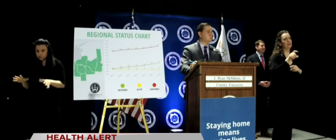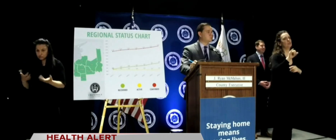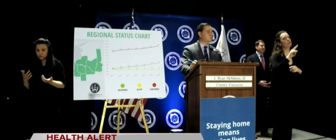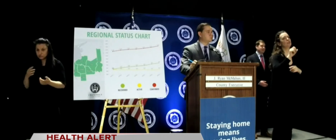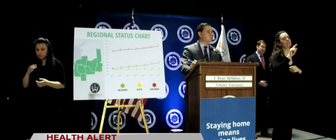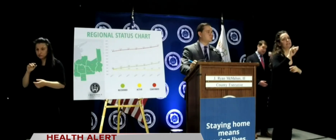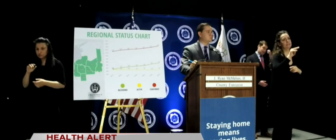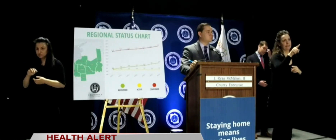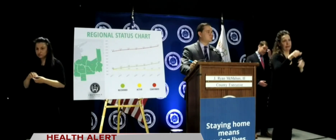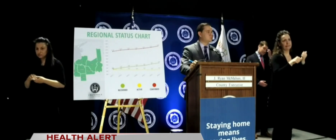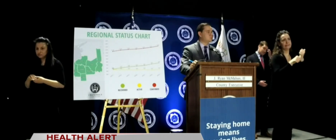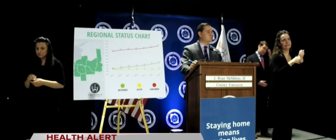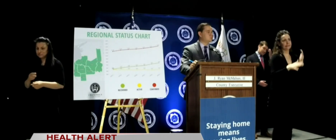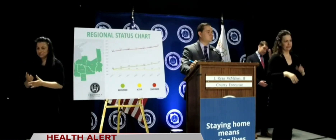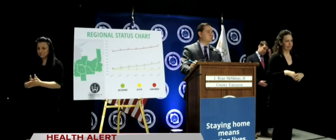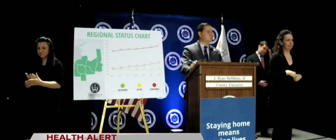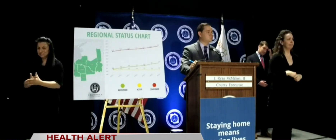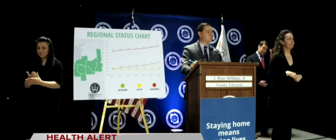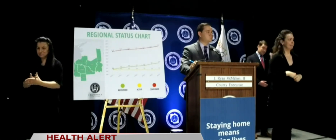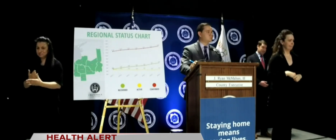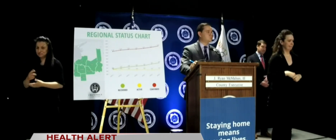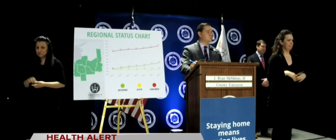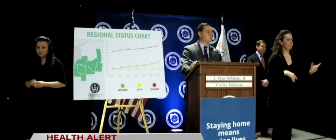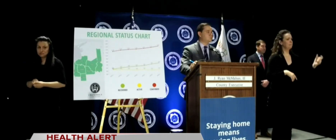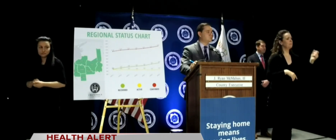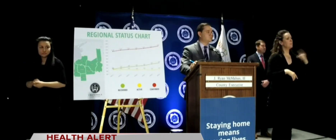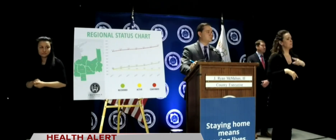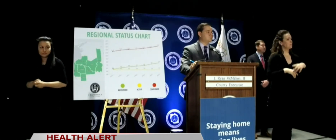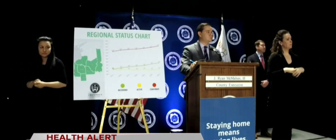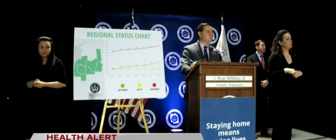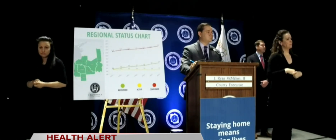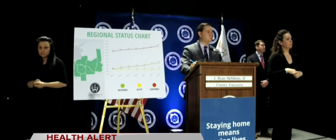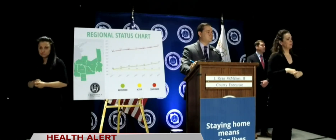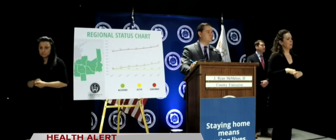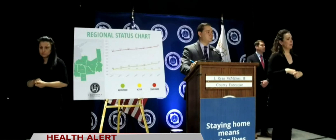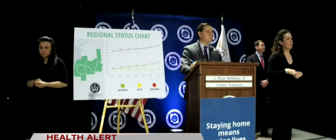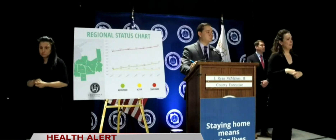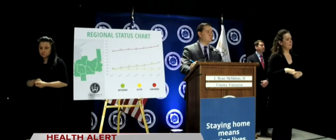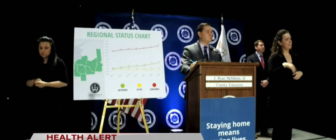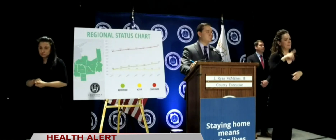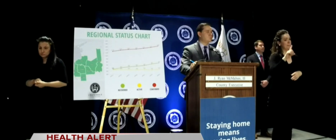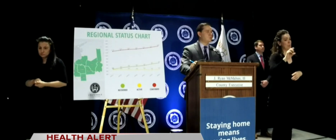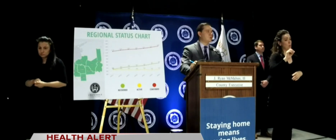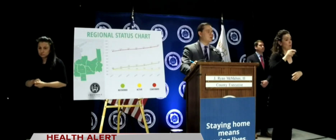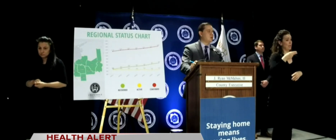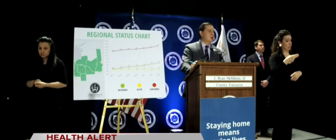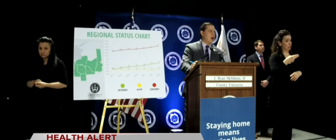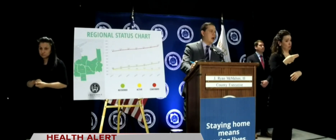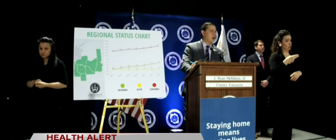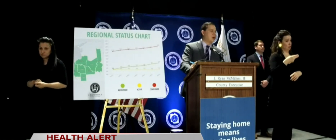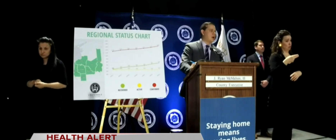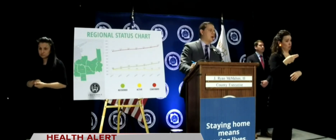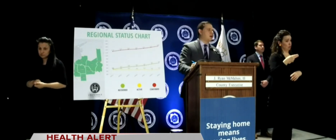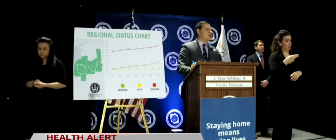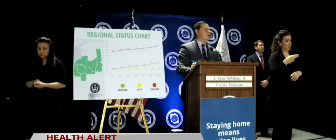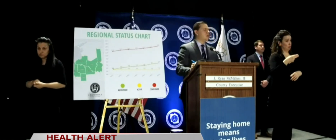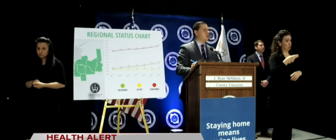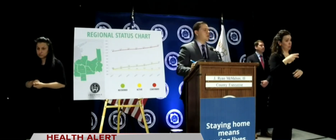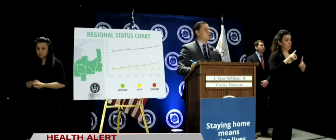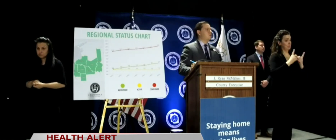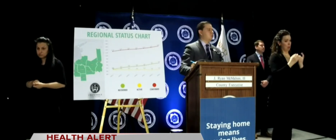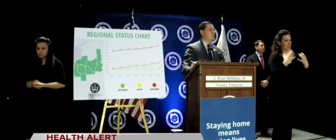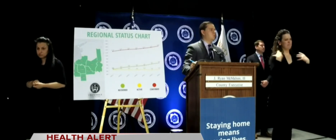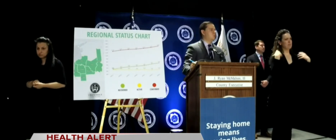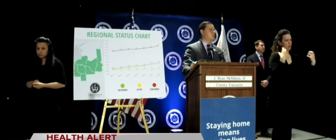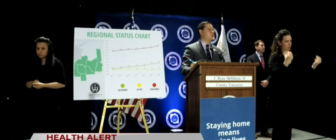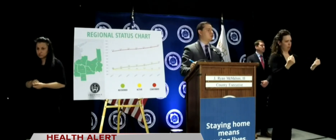the state DOH survey on results on antibody testing? I guess it suggested